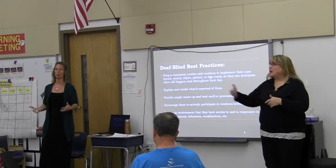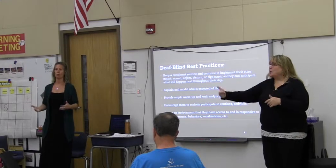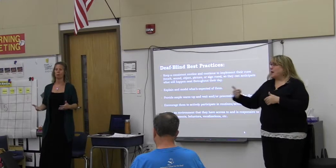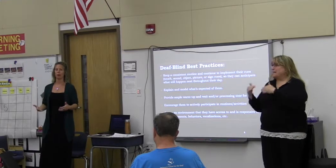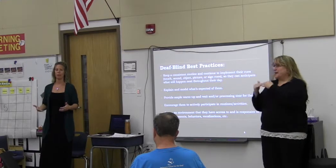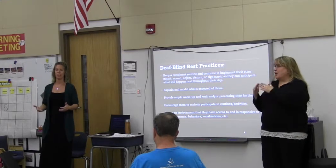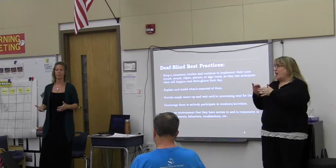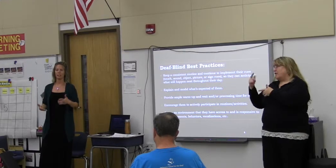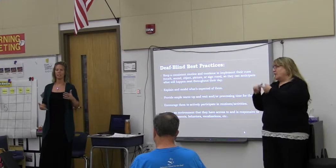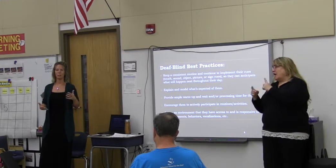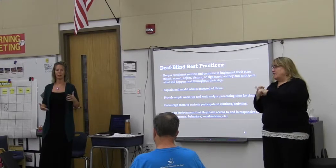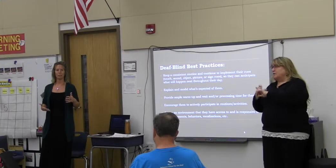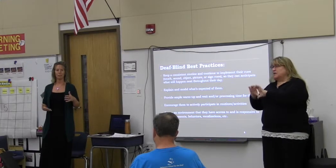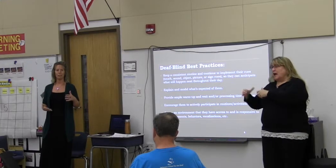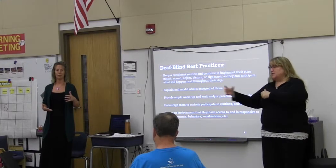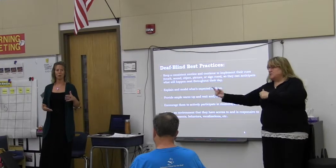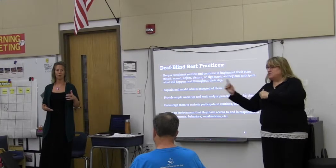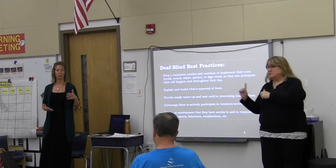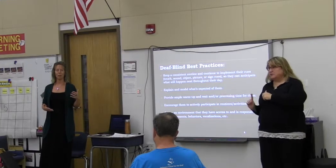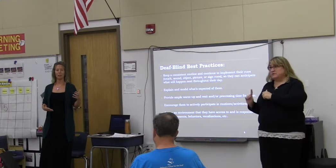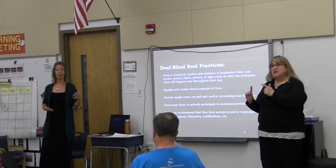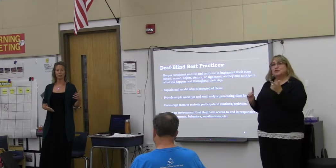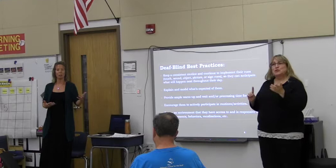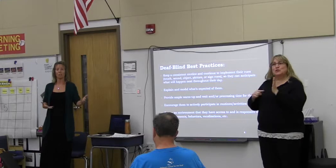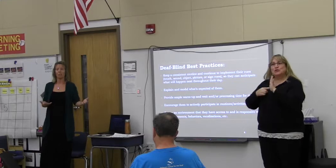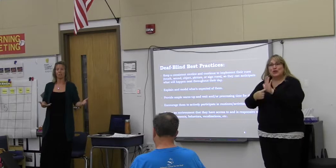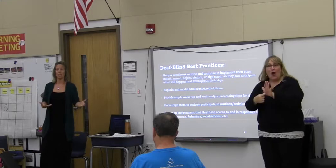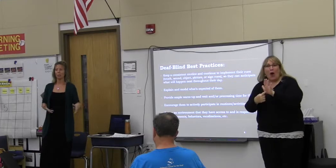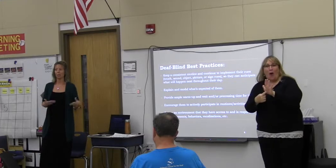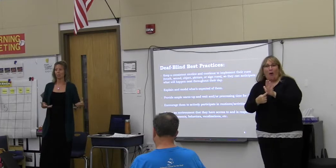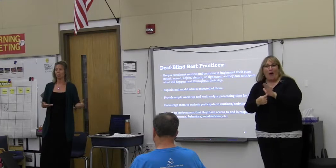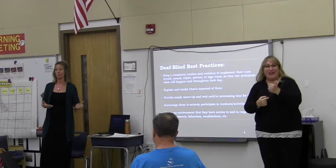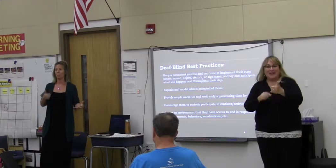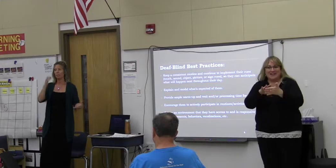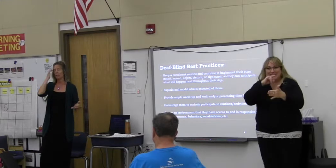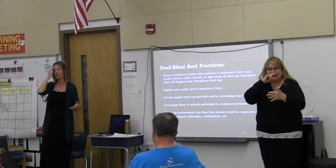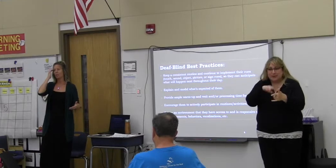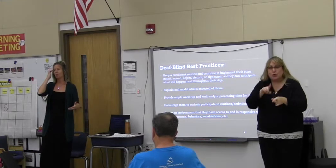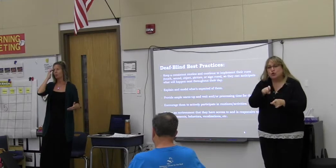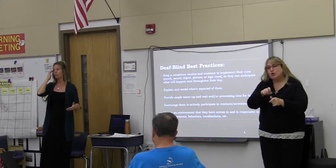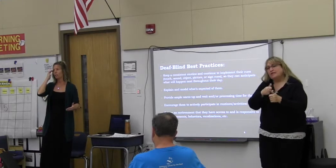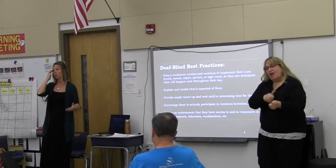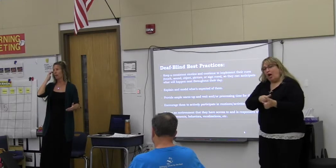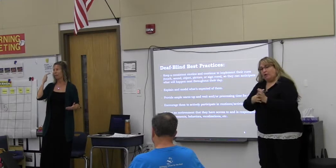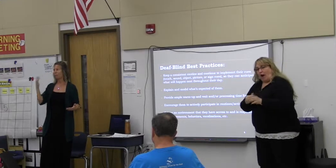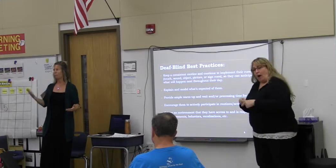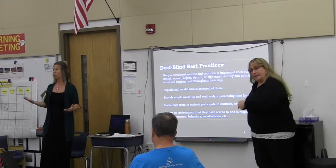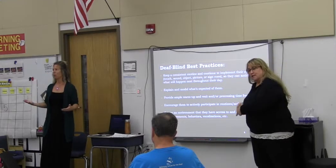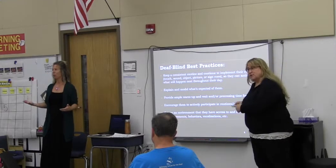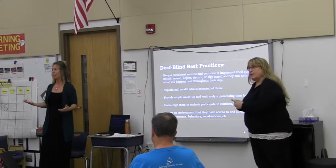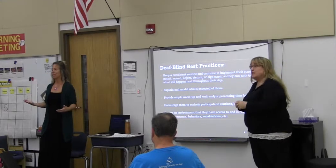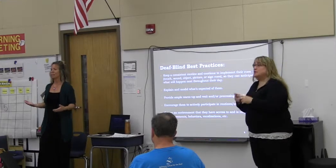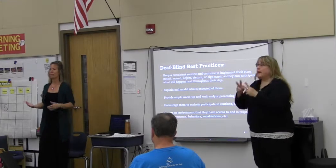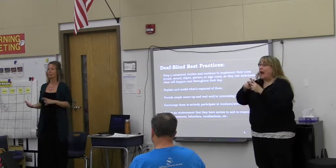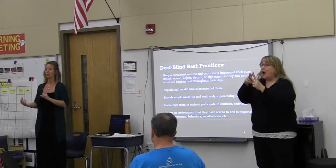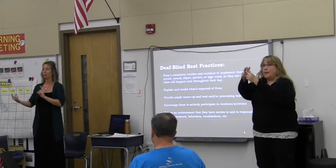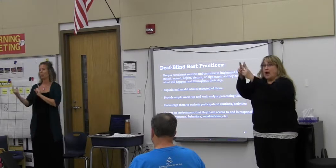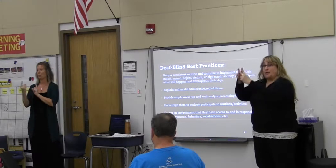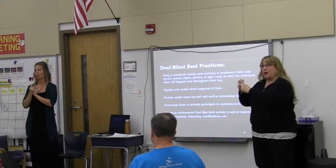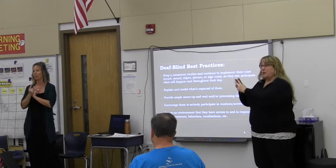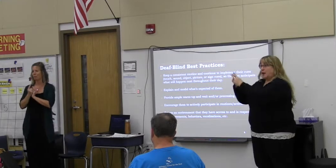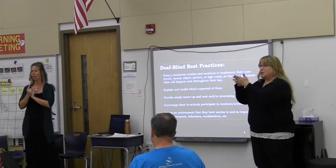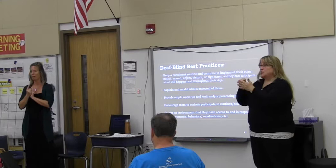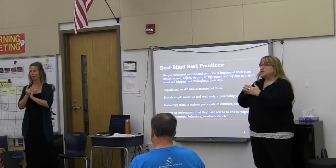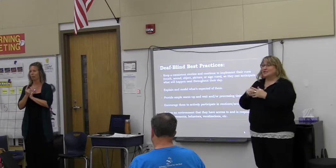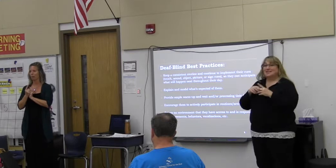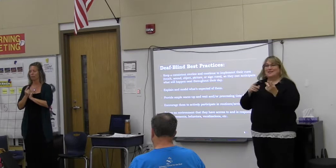so wonderful for our kids to be able to see what something really looks like, what they should be doing. So if you can even pair them, if you're doing activities and you can pair